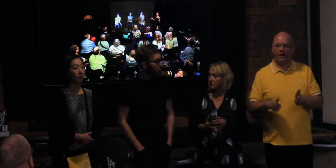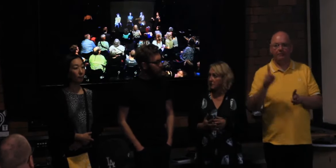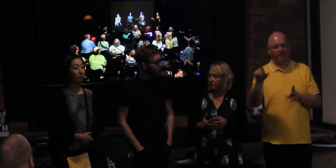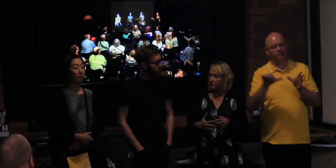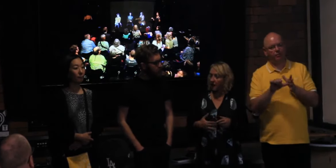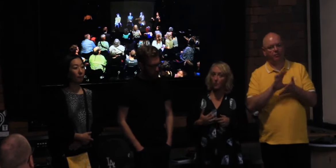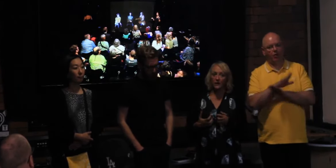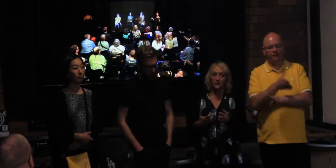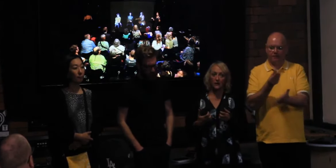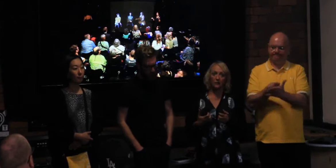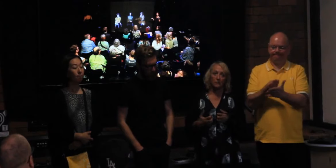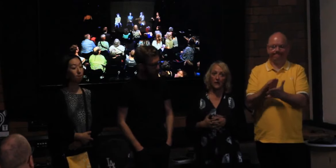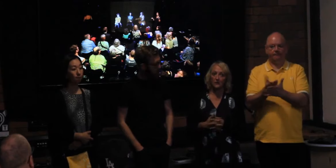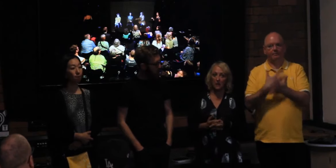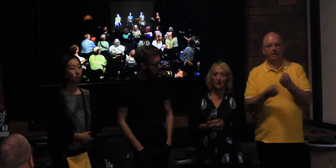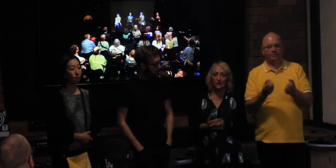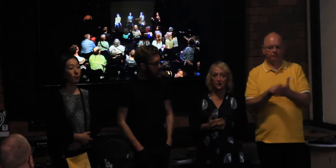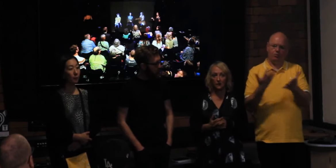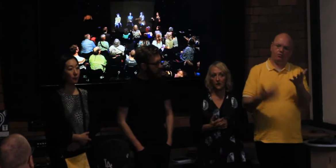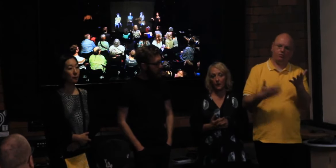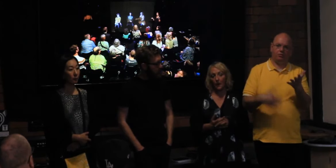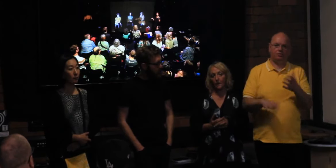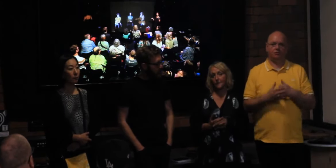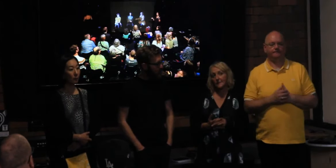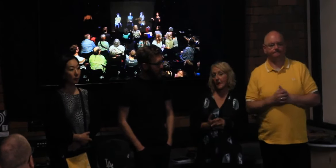different vibrating experience.